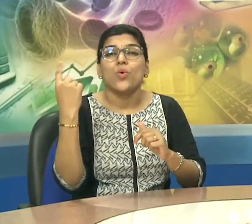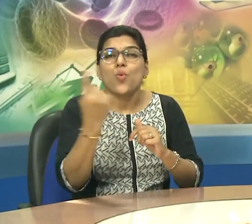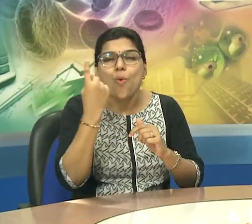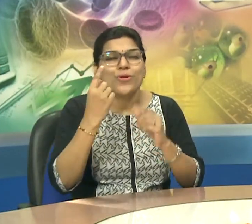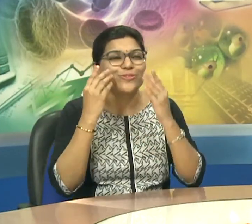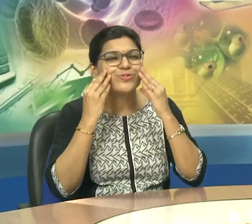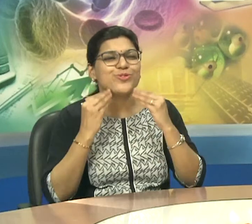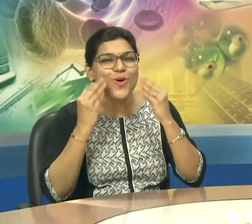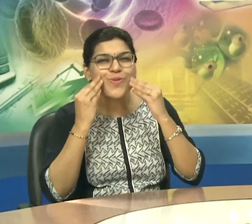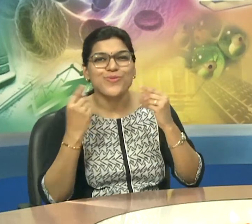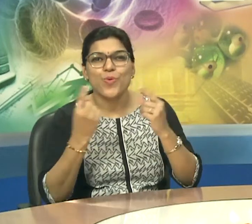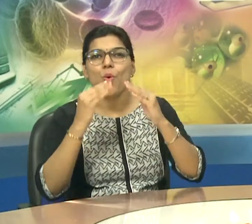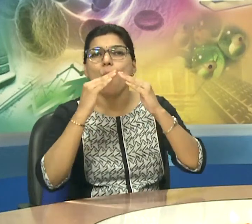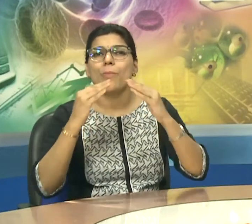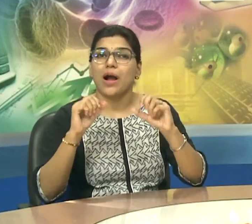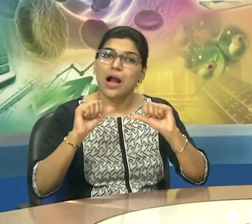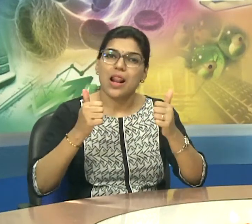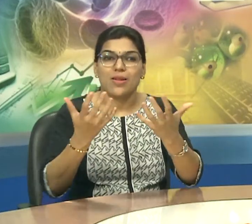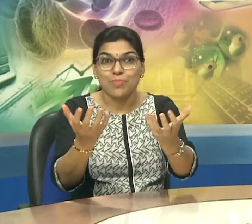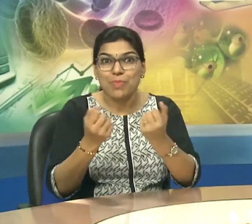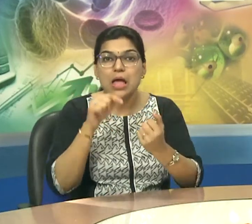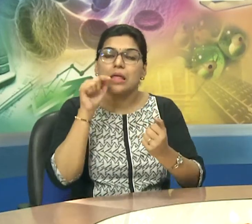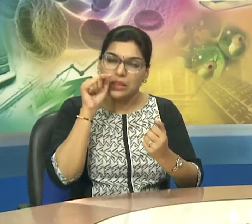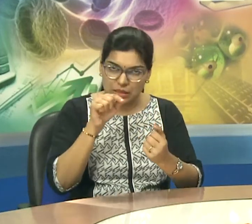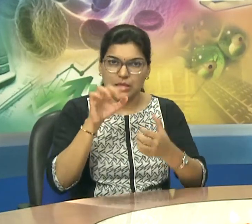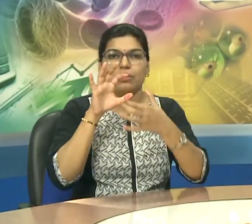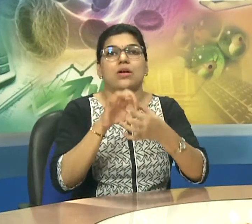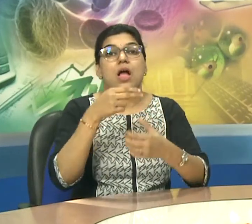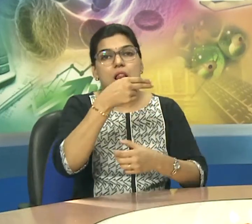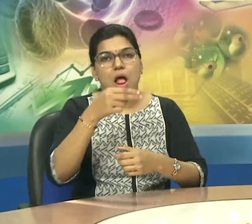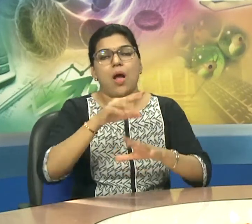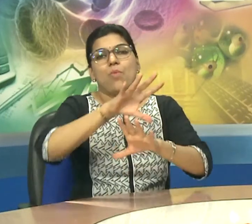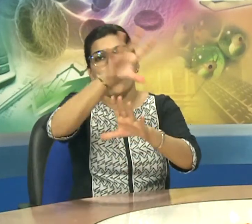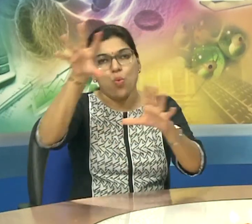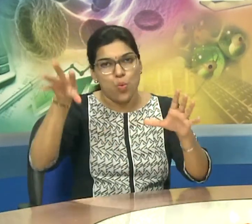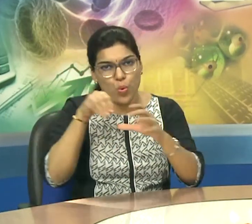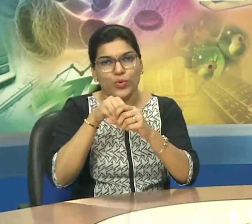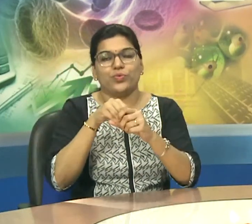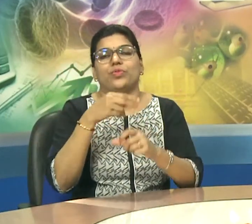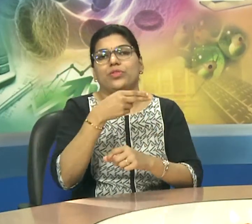not allowed to live with us, or human being.